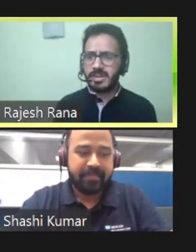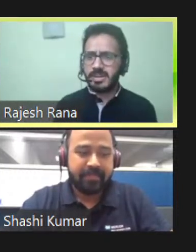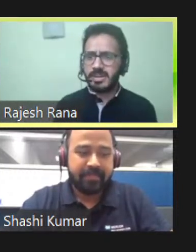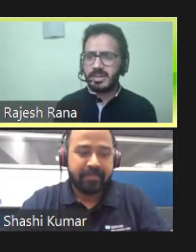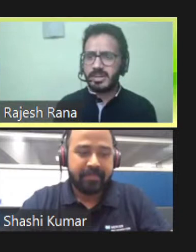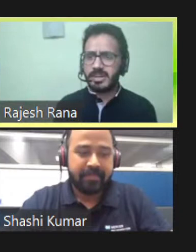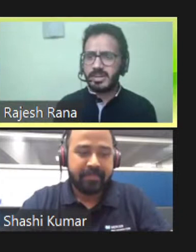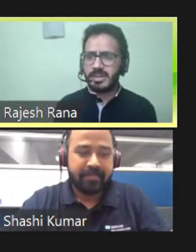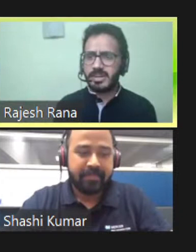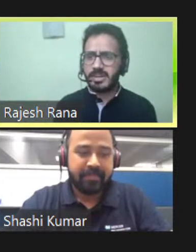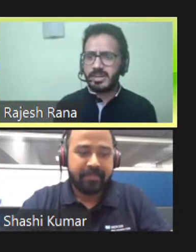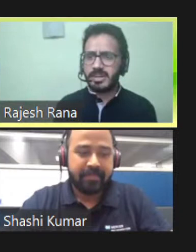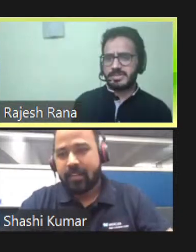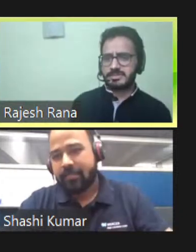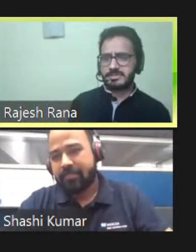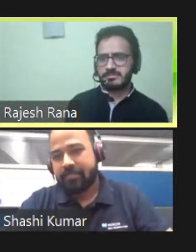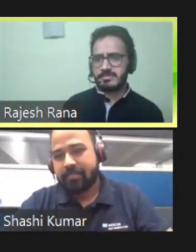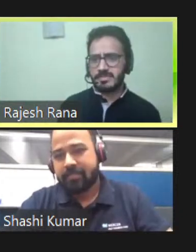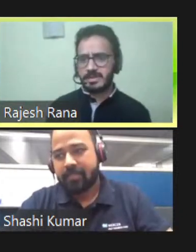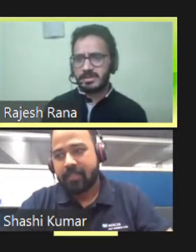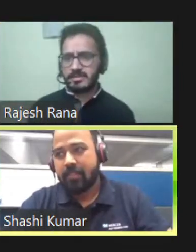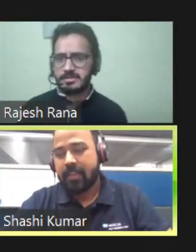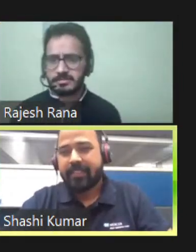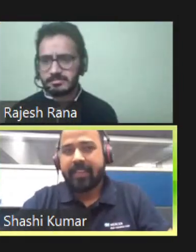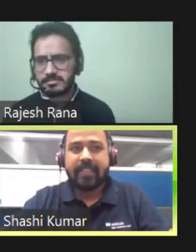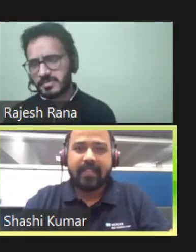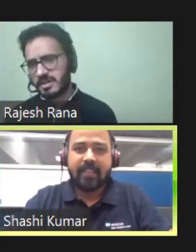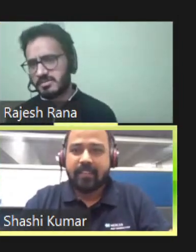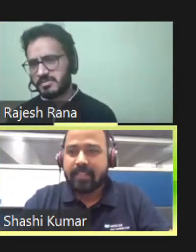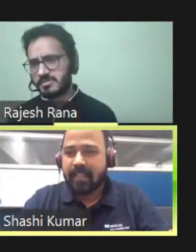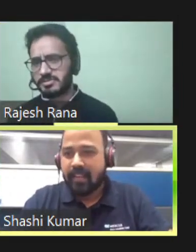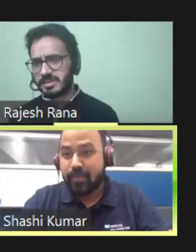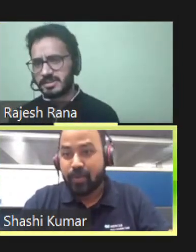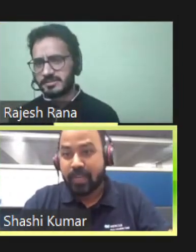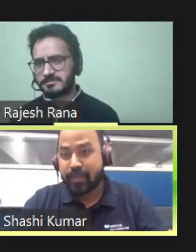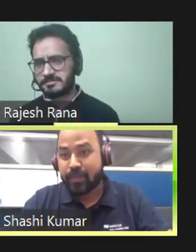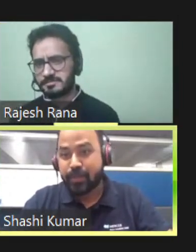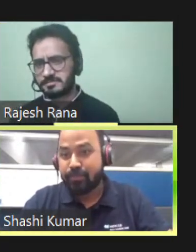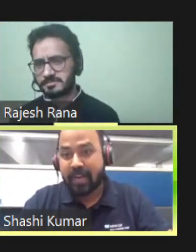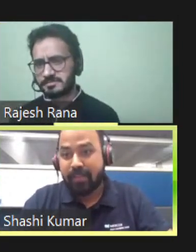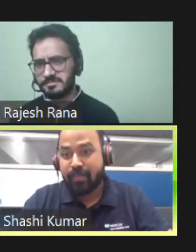we are moving toward the sign language? Well, I think it's an What do another you think? skill.